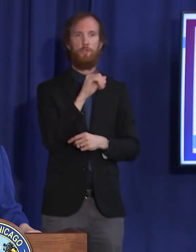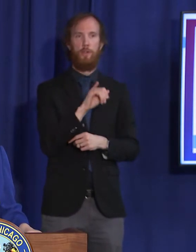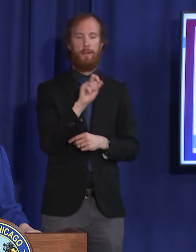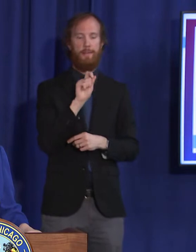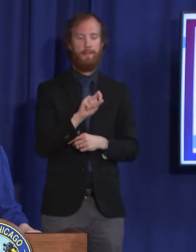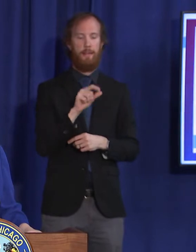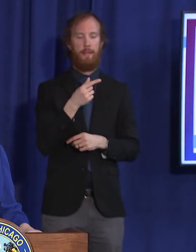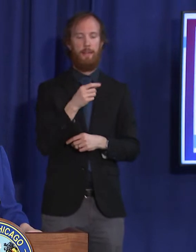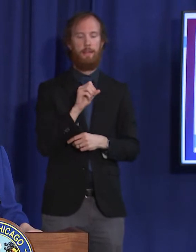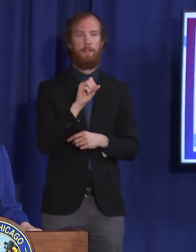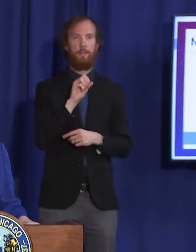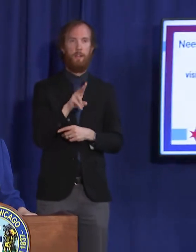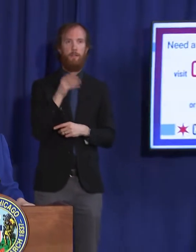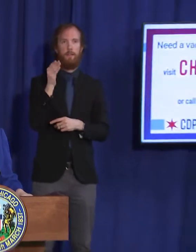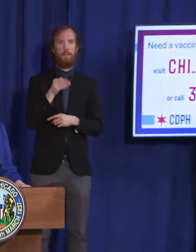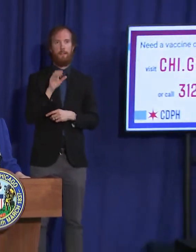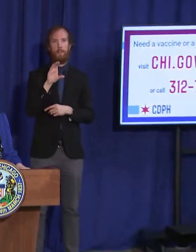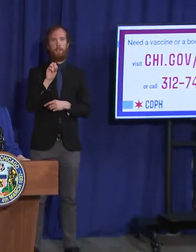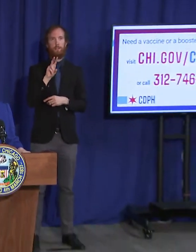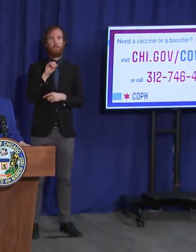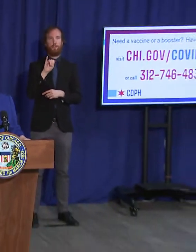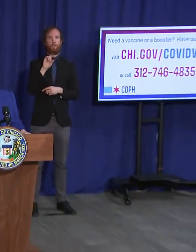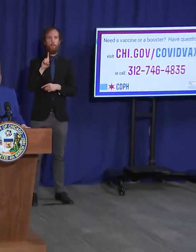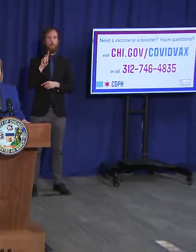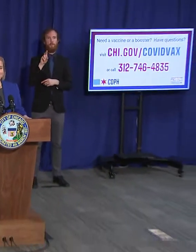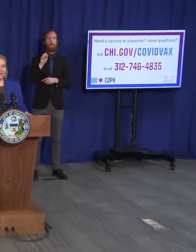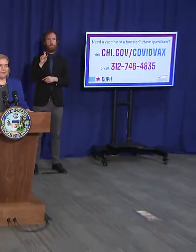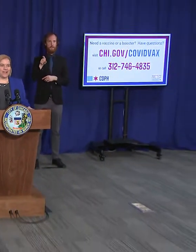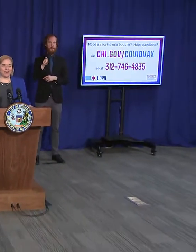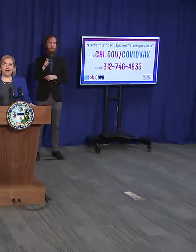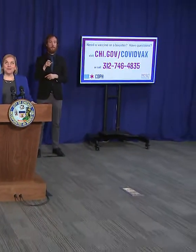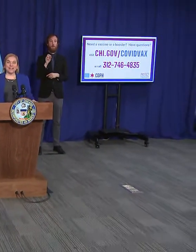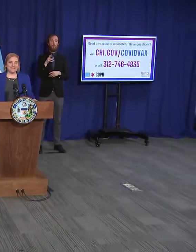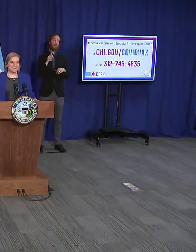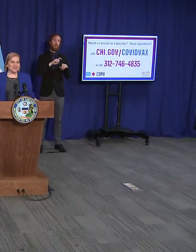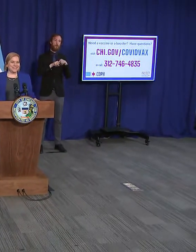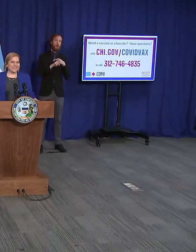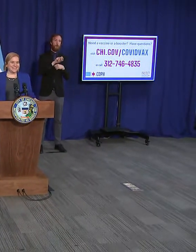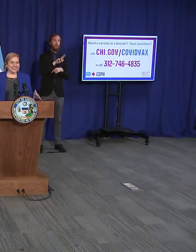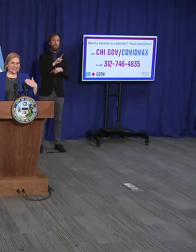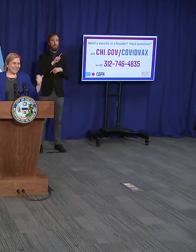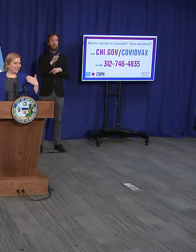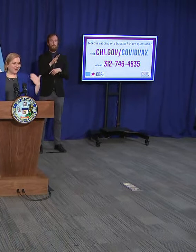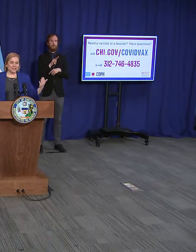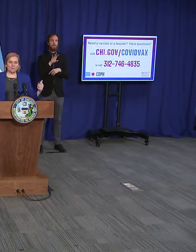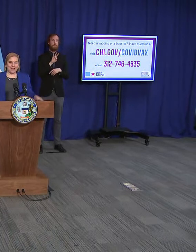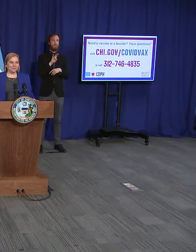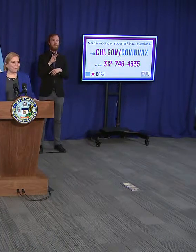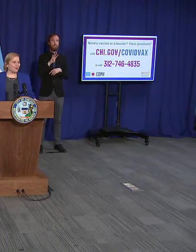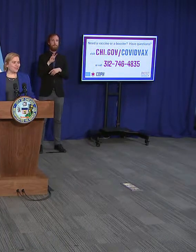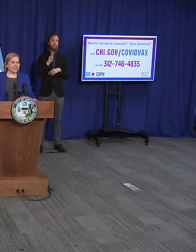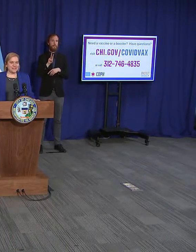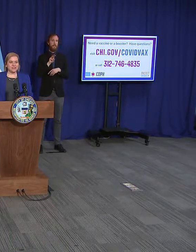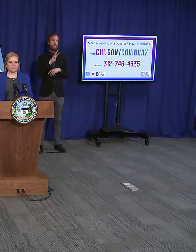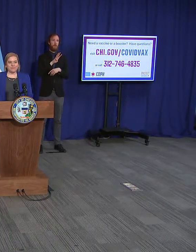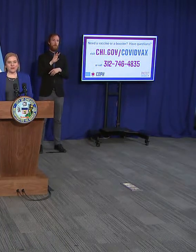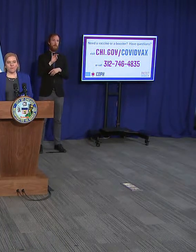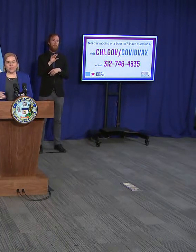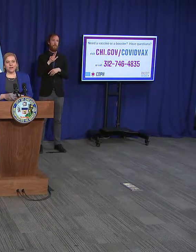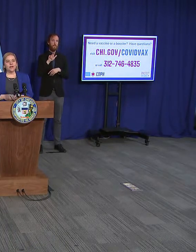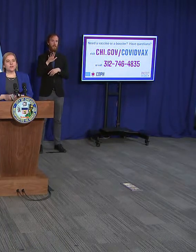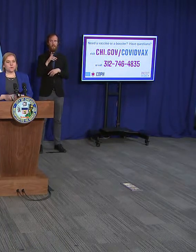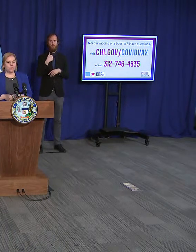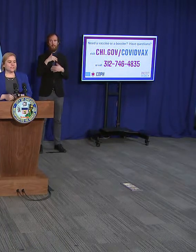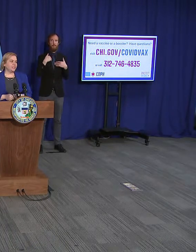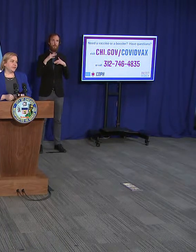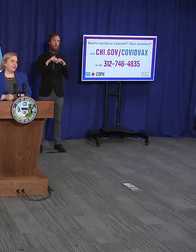chi.gov/COVIDvax, or our hotline continues to operate 7 days a week. We've taken almost 500,000 calls back and forth in the year that we've been